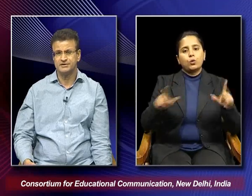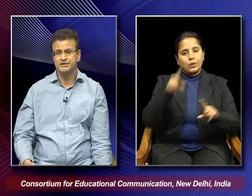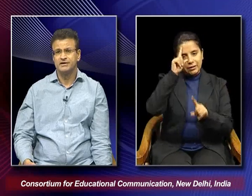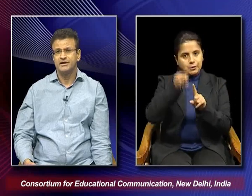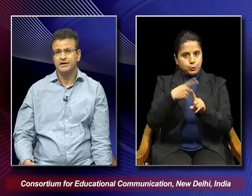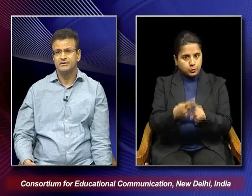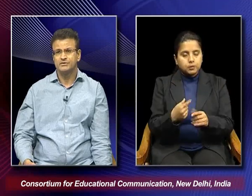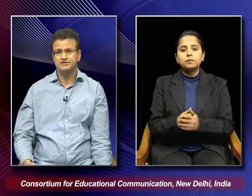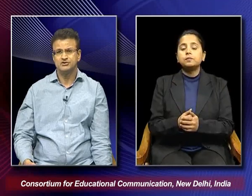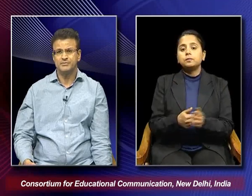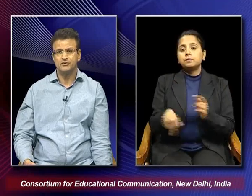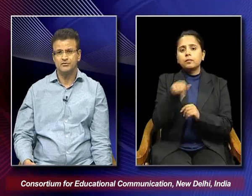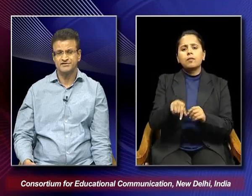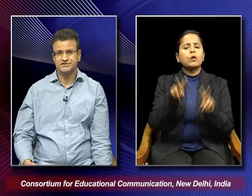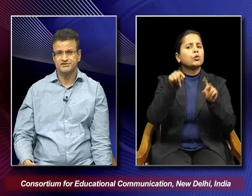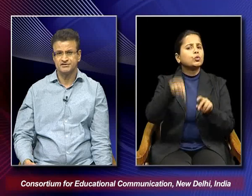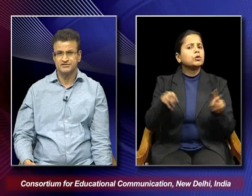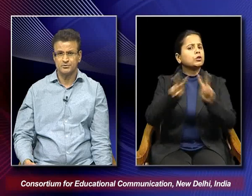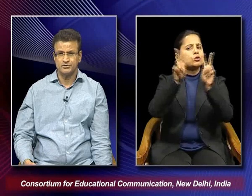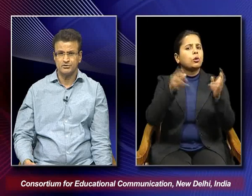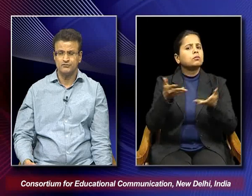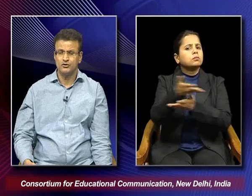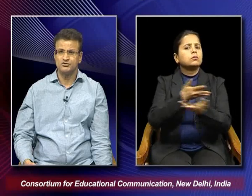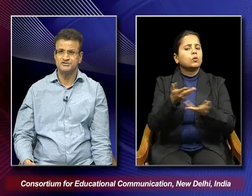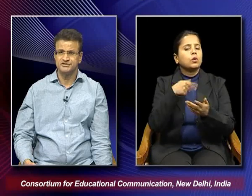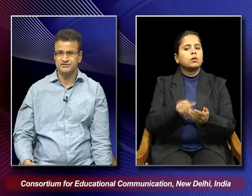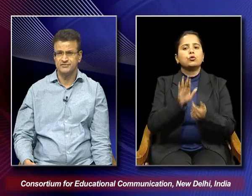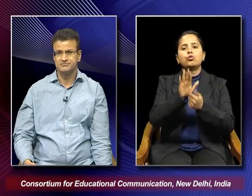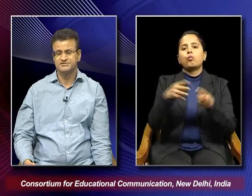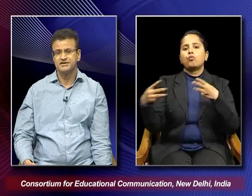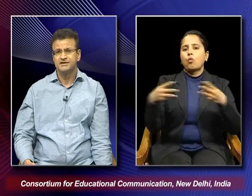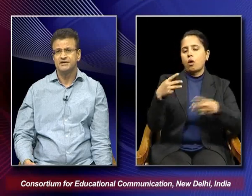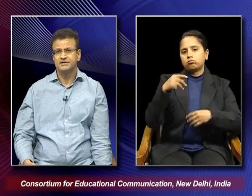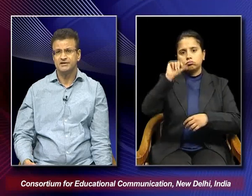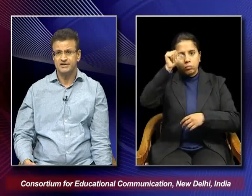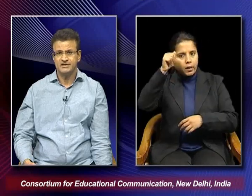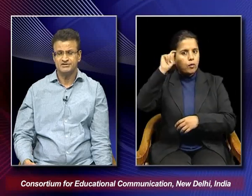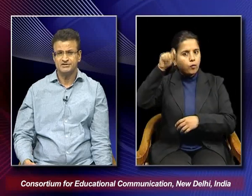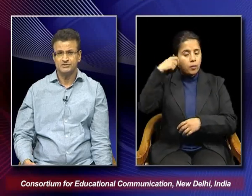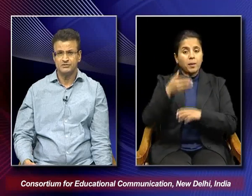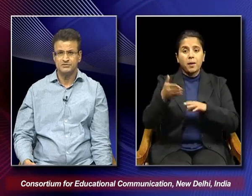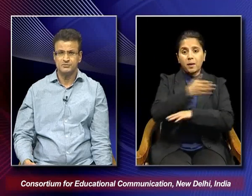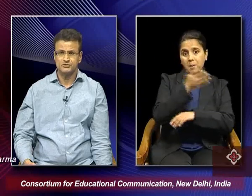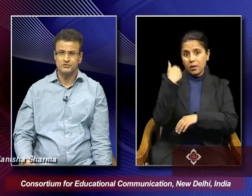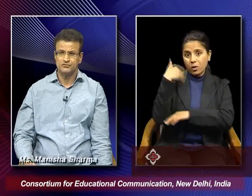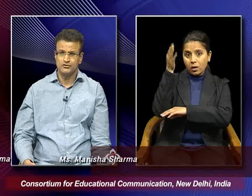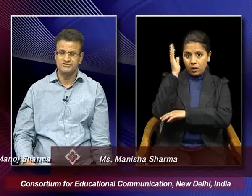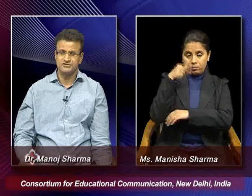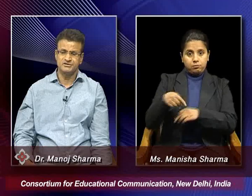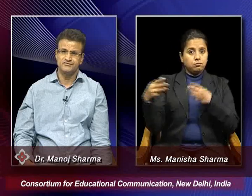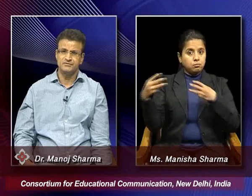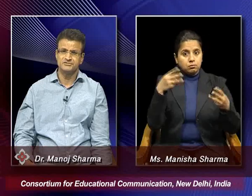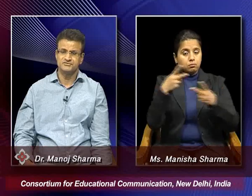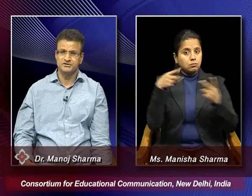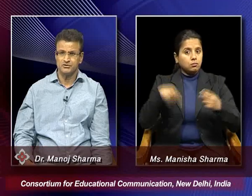expert. And today's topic of discussion is the portrayal of wars in Hindi films. In the earlier lecture on the portrayal of wars in